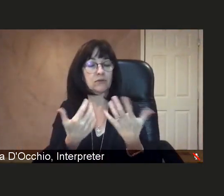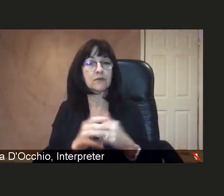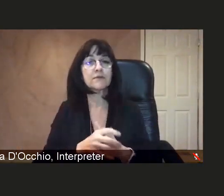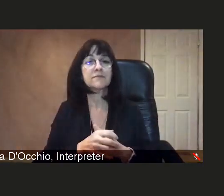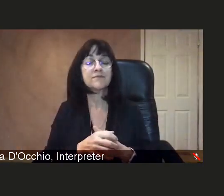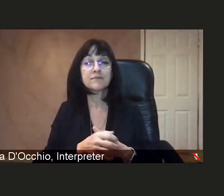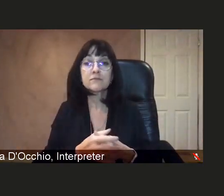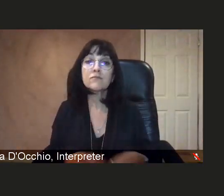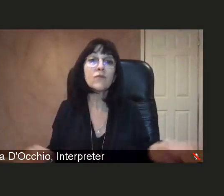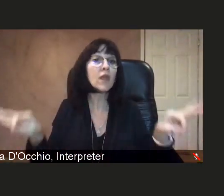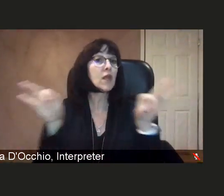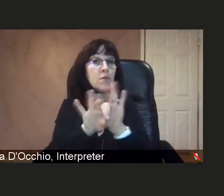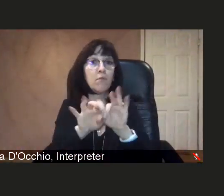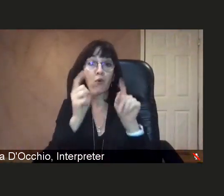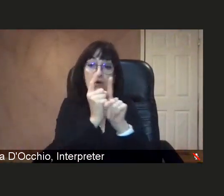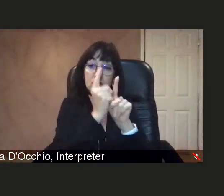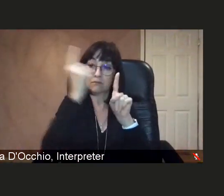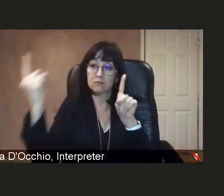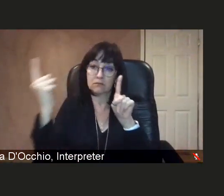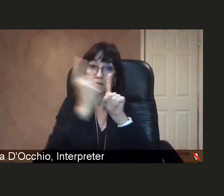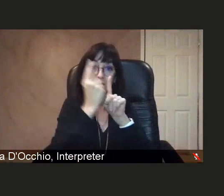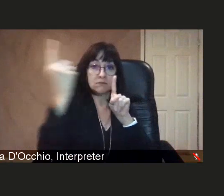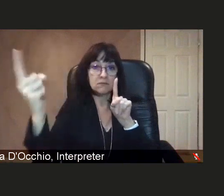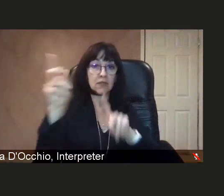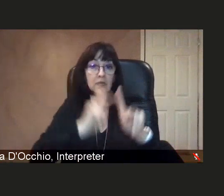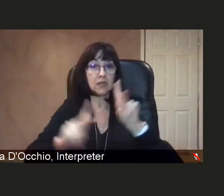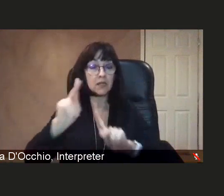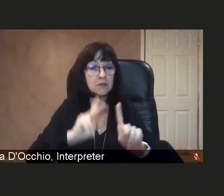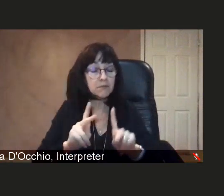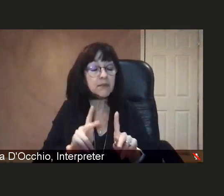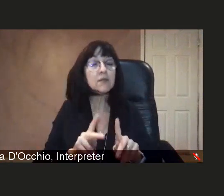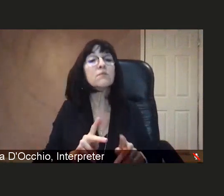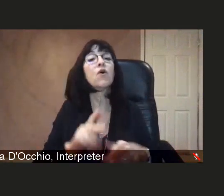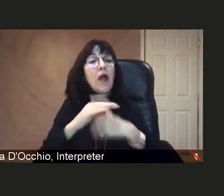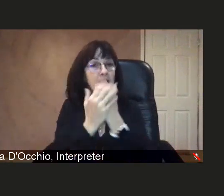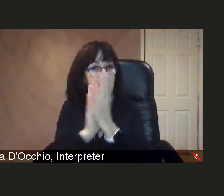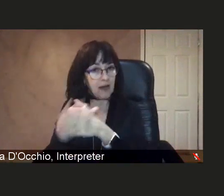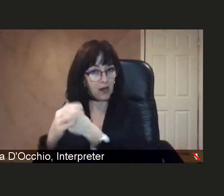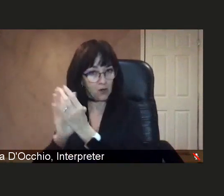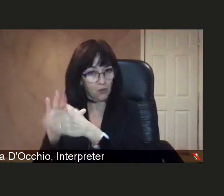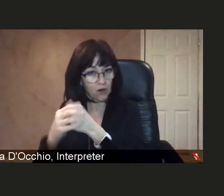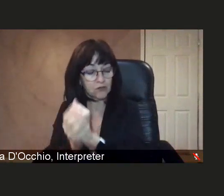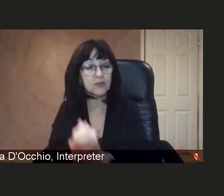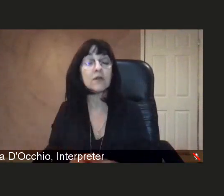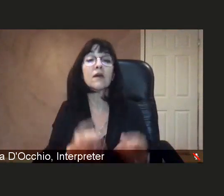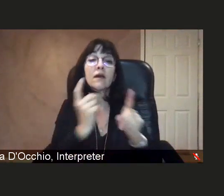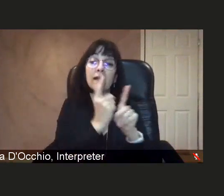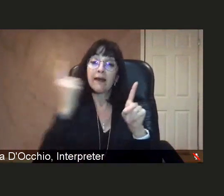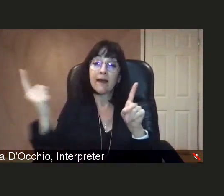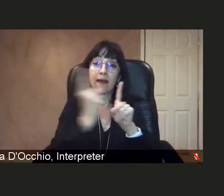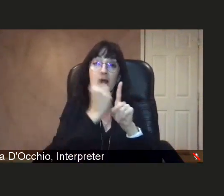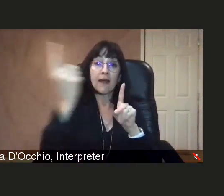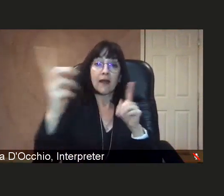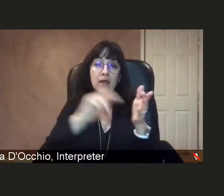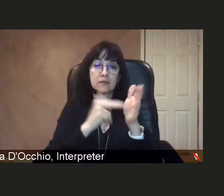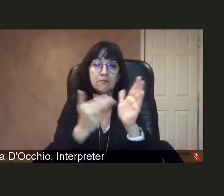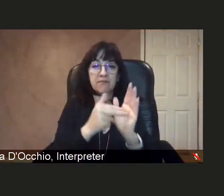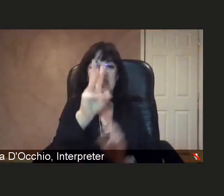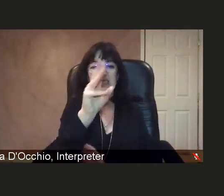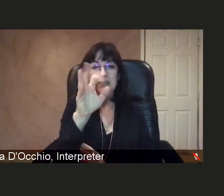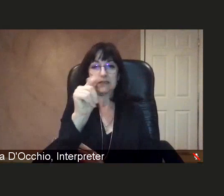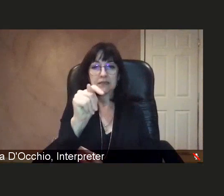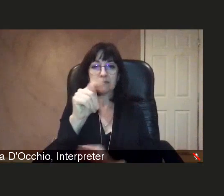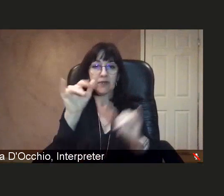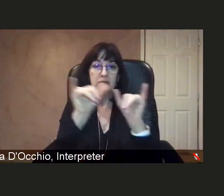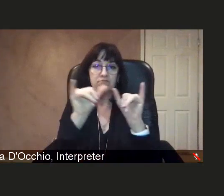distancing plus hand washing. What we mean by social distancing is to remain at least 6 feet away from one another as much